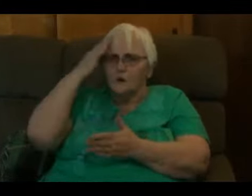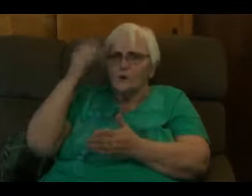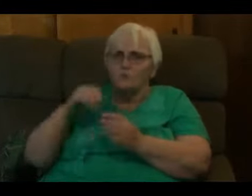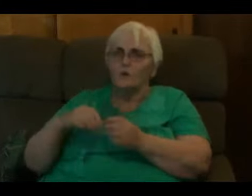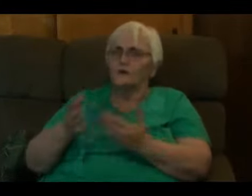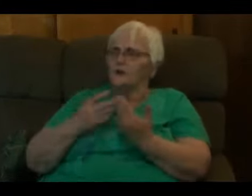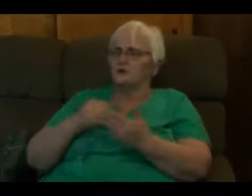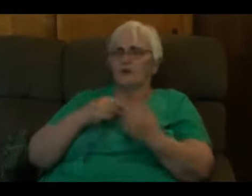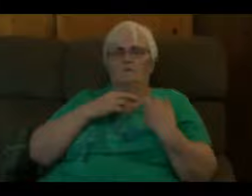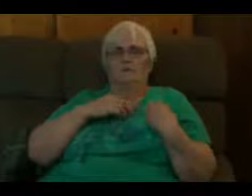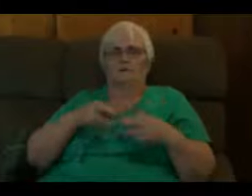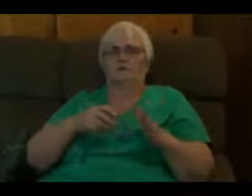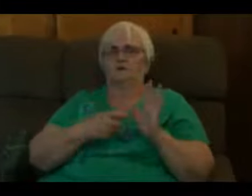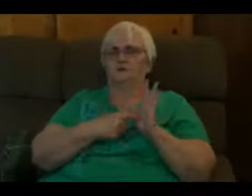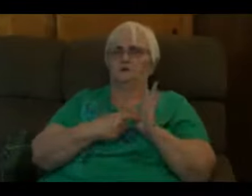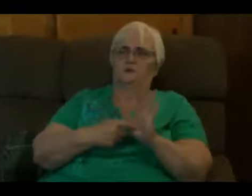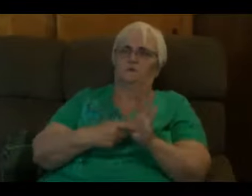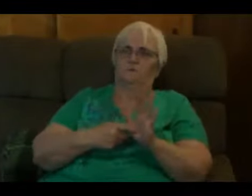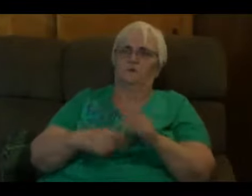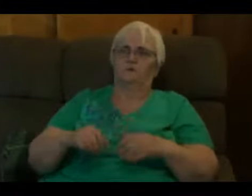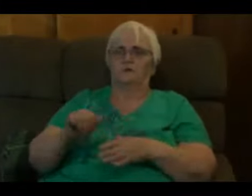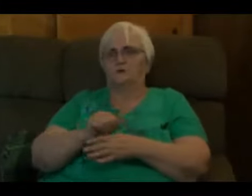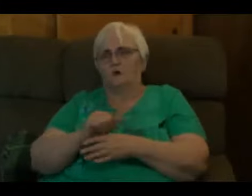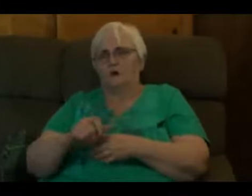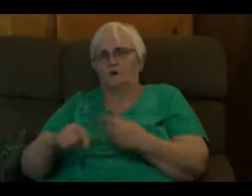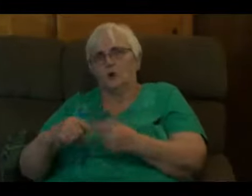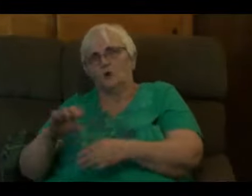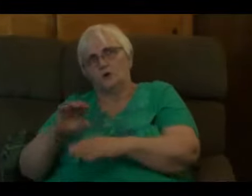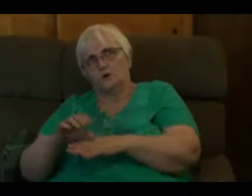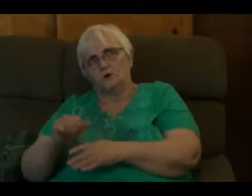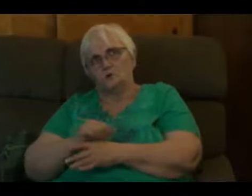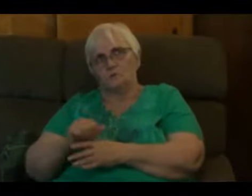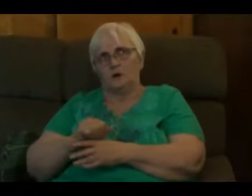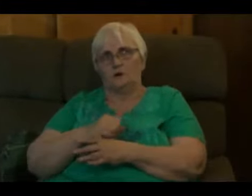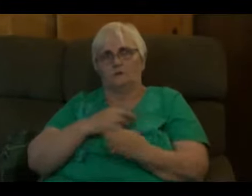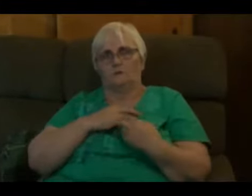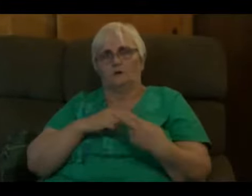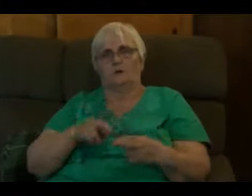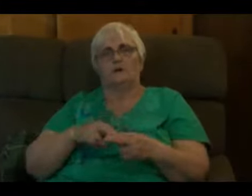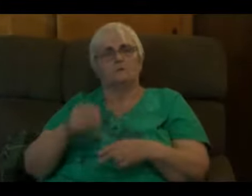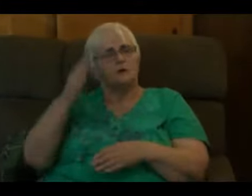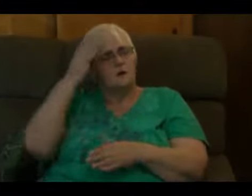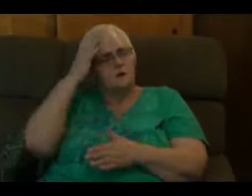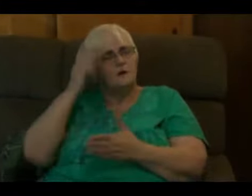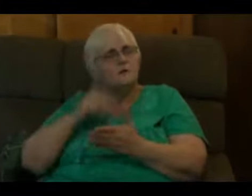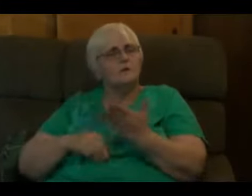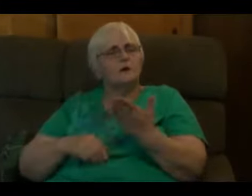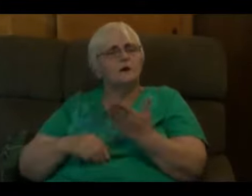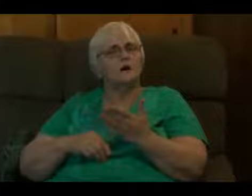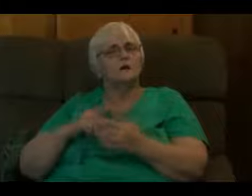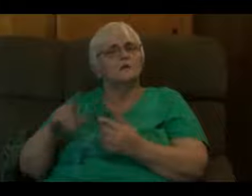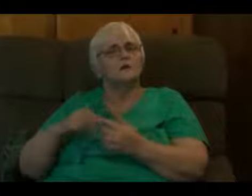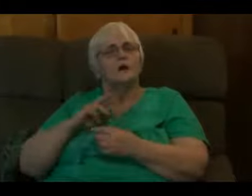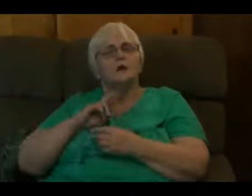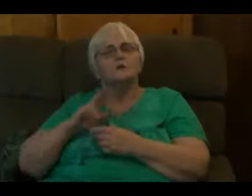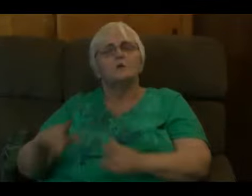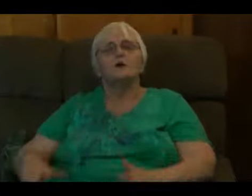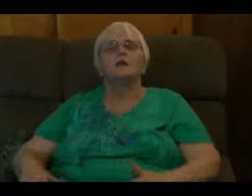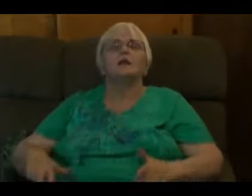religious symbols, and it's easy to practice, go to church and practice a religion. But you know what? When there's a real life change because of